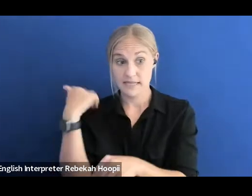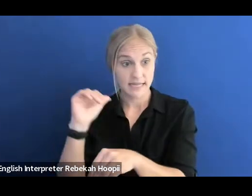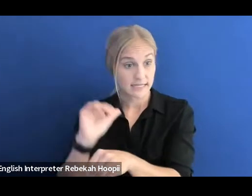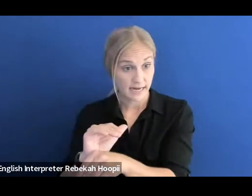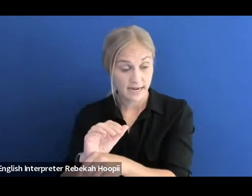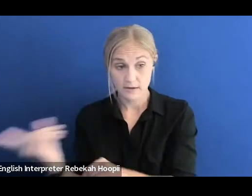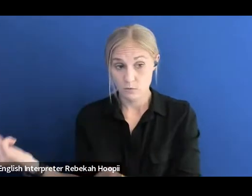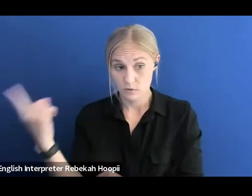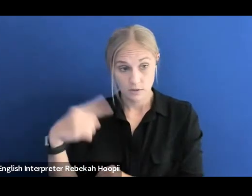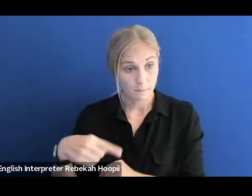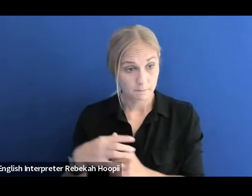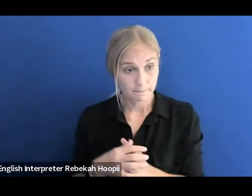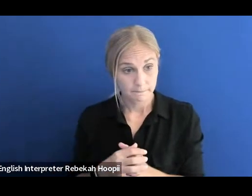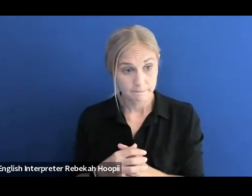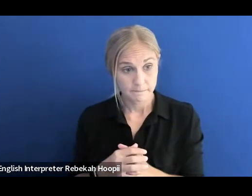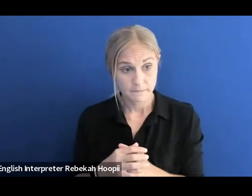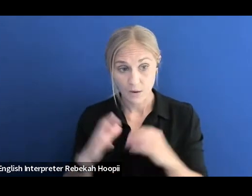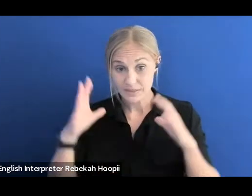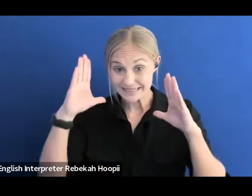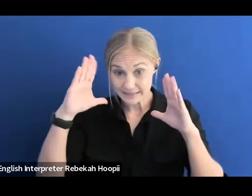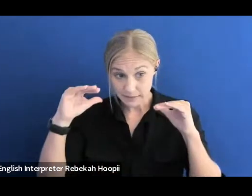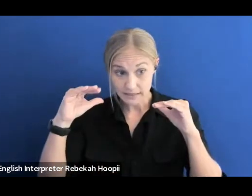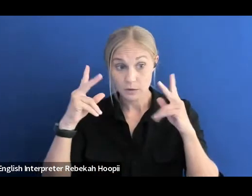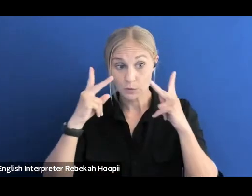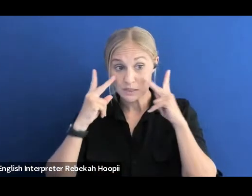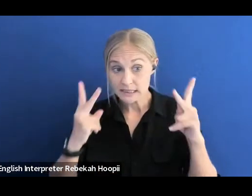and I was expecting to see